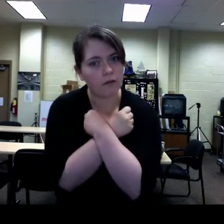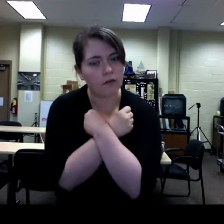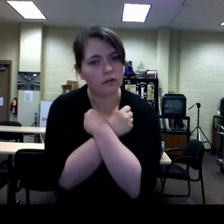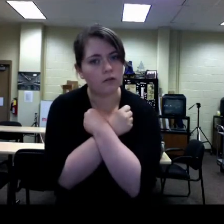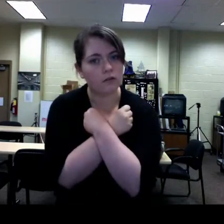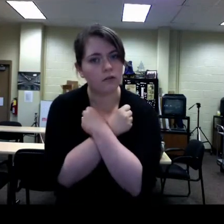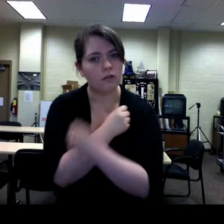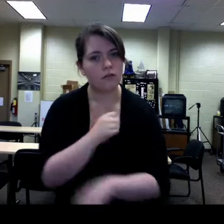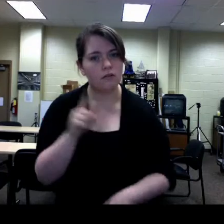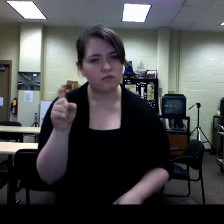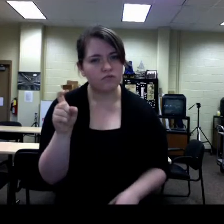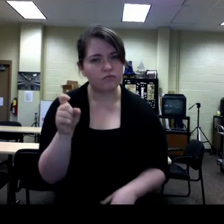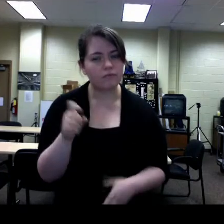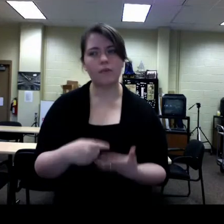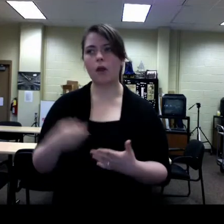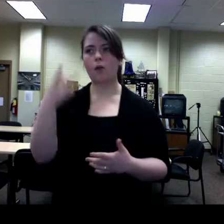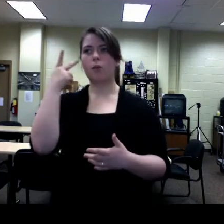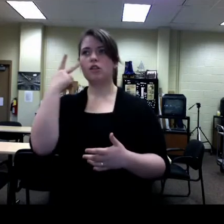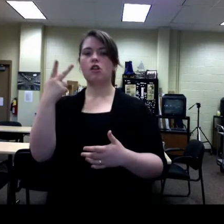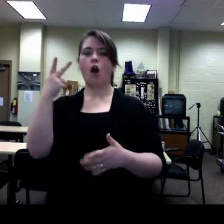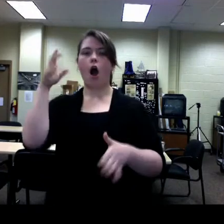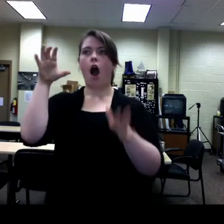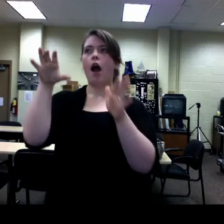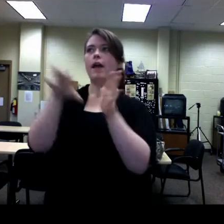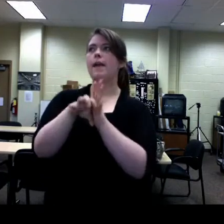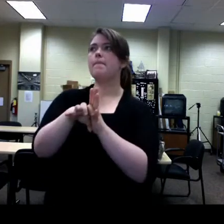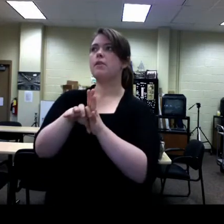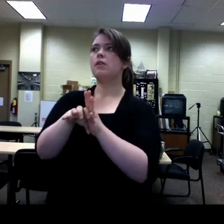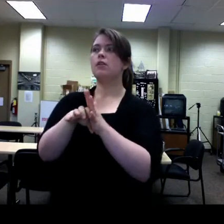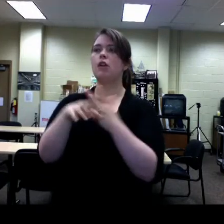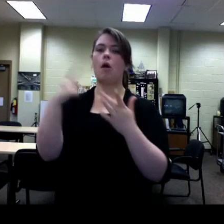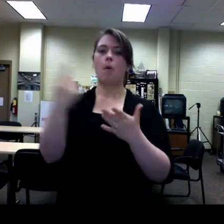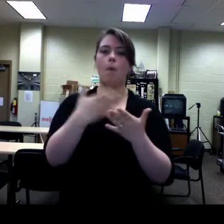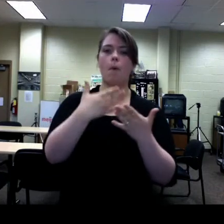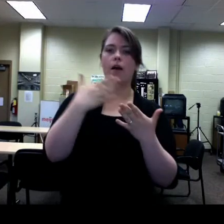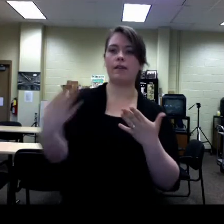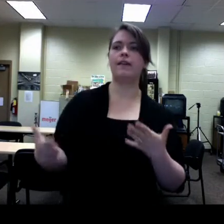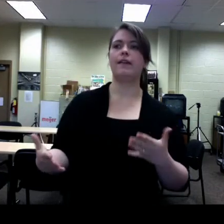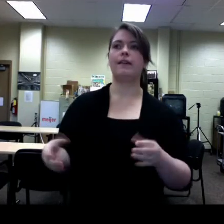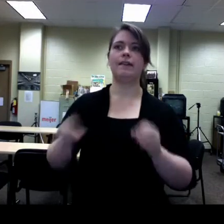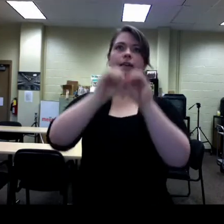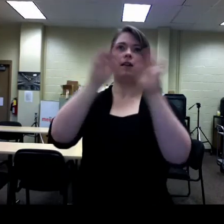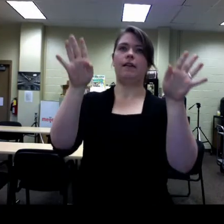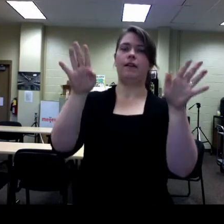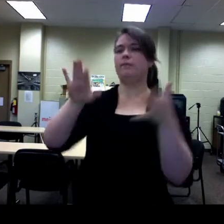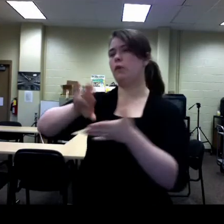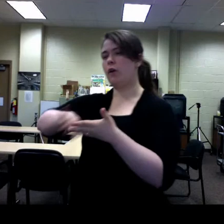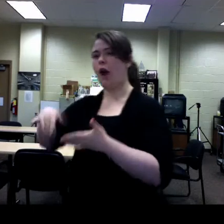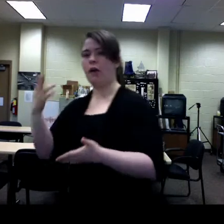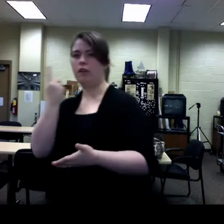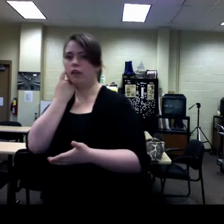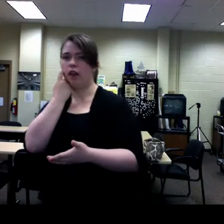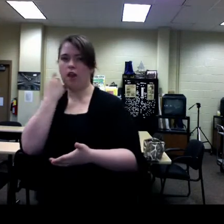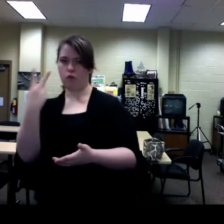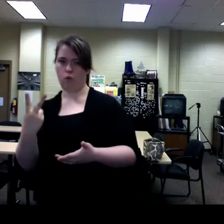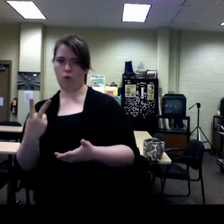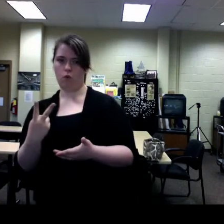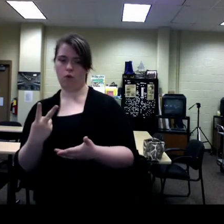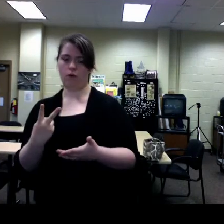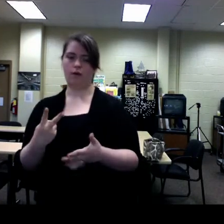We saw some images, and one of the things, clearly, regardless of the last couple too, it's probably fair to say that when we talk